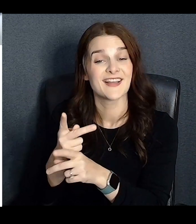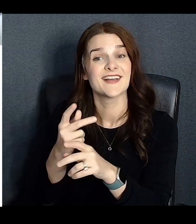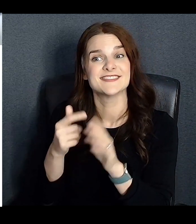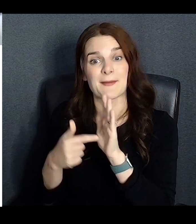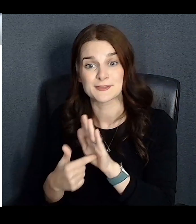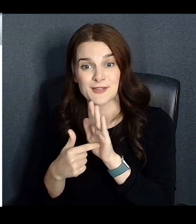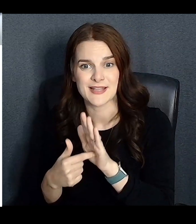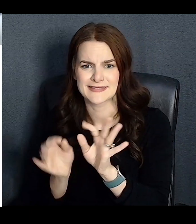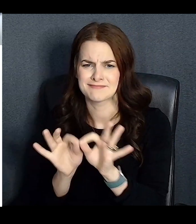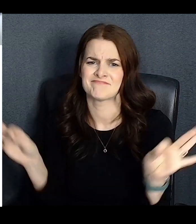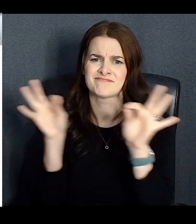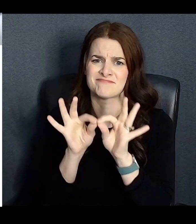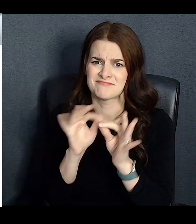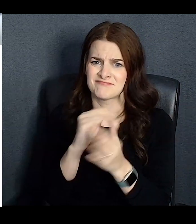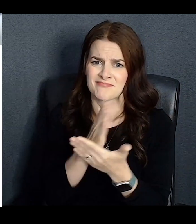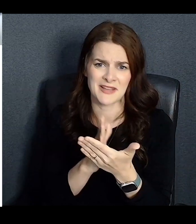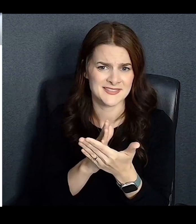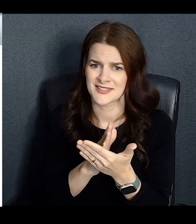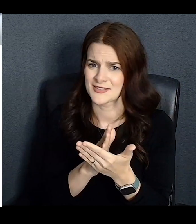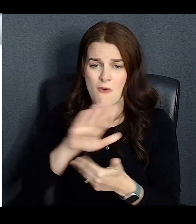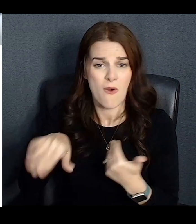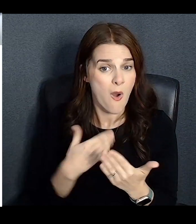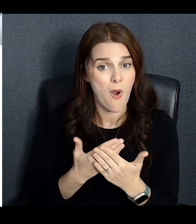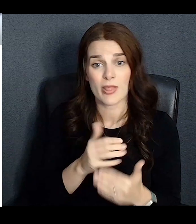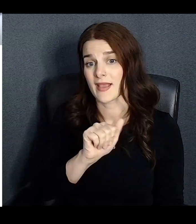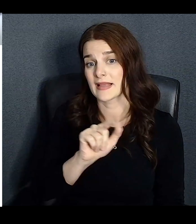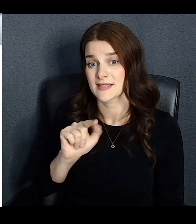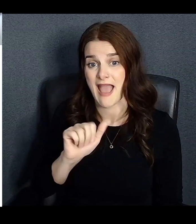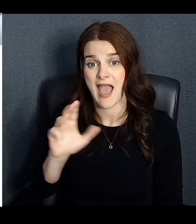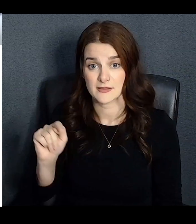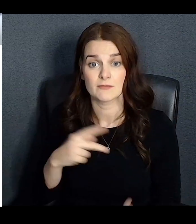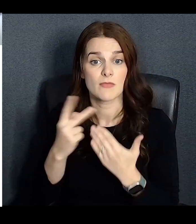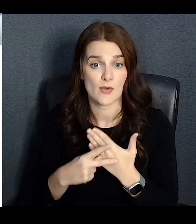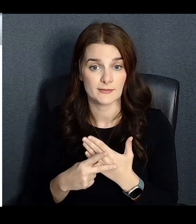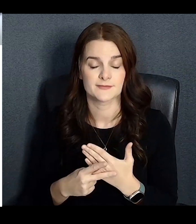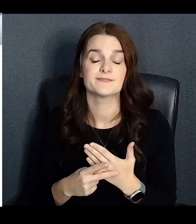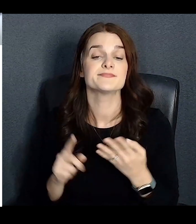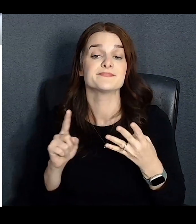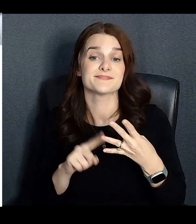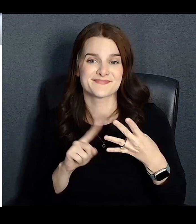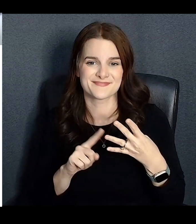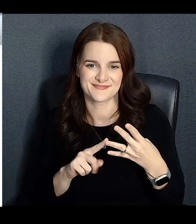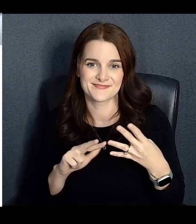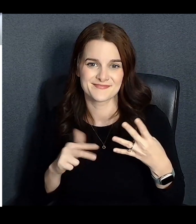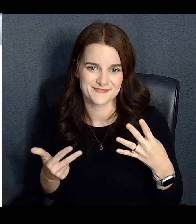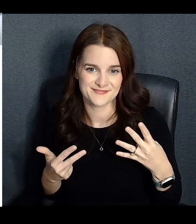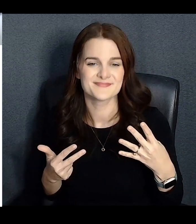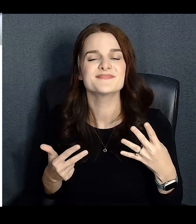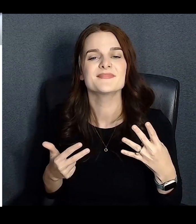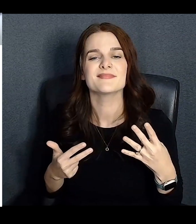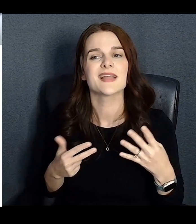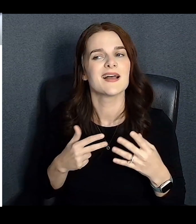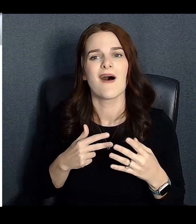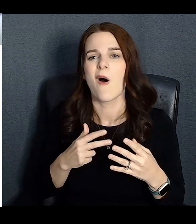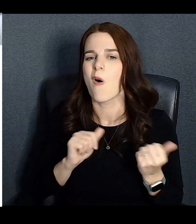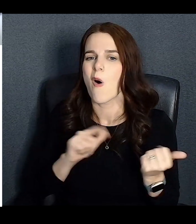device demonstration is an integral piece to all AT Act programs. The third program to share is we